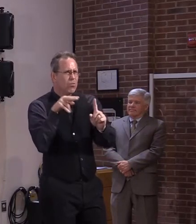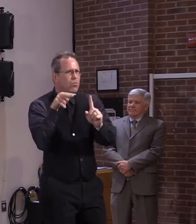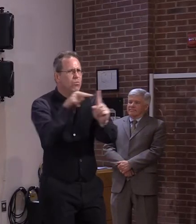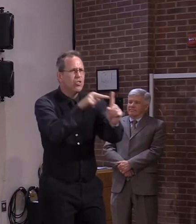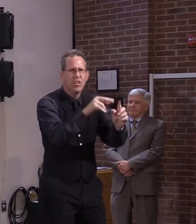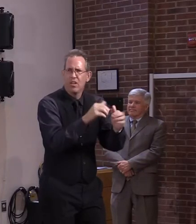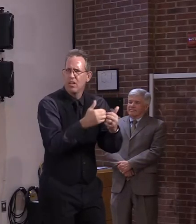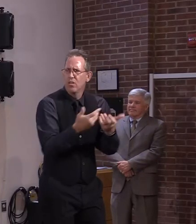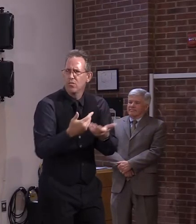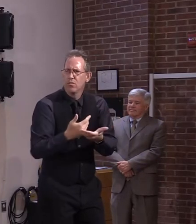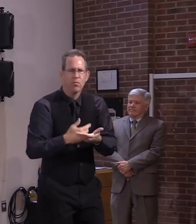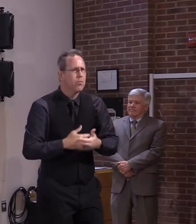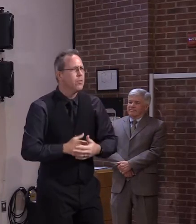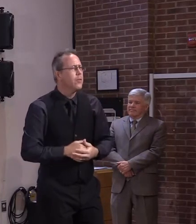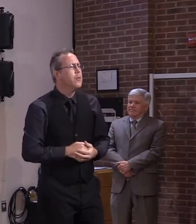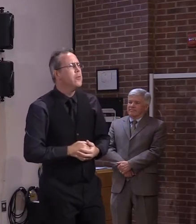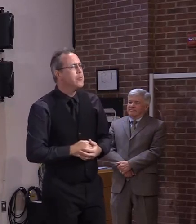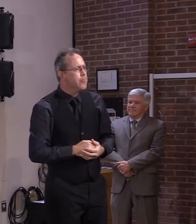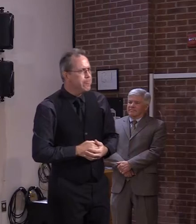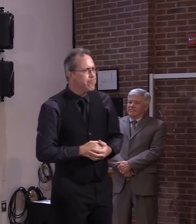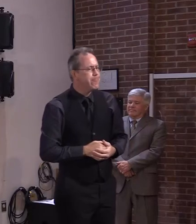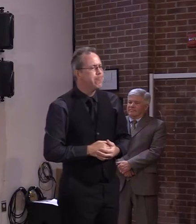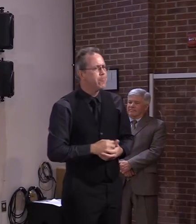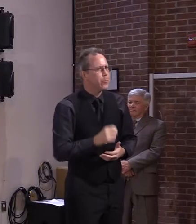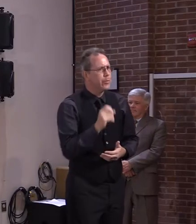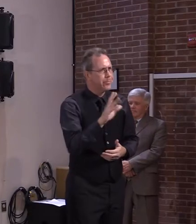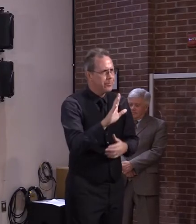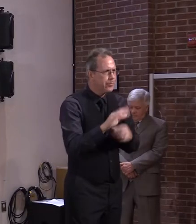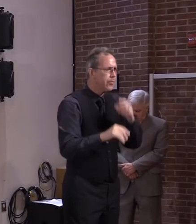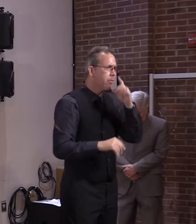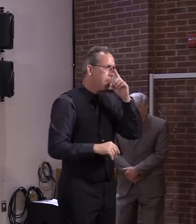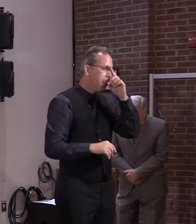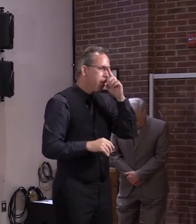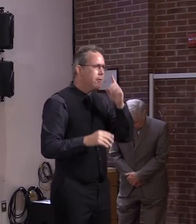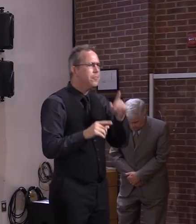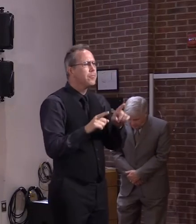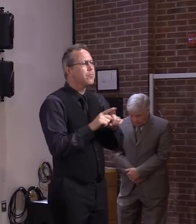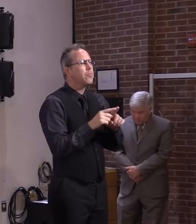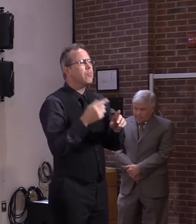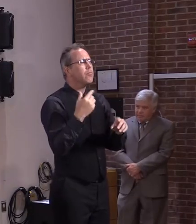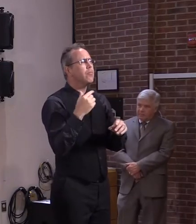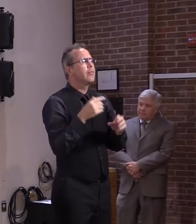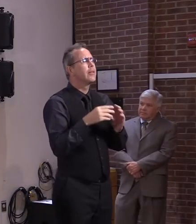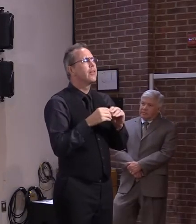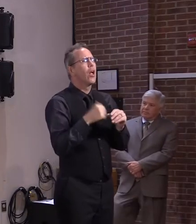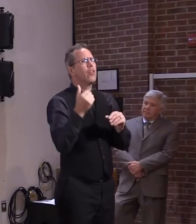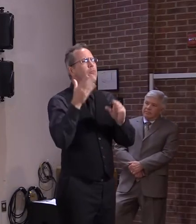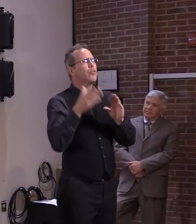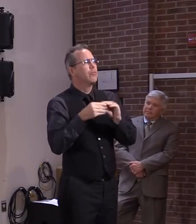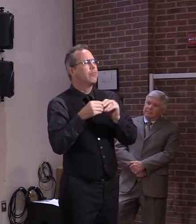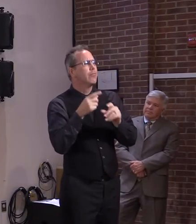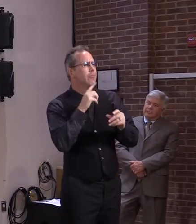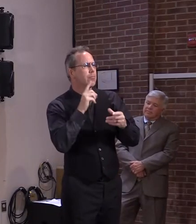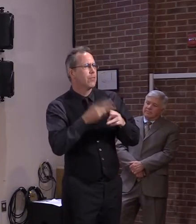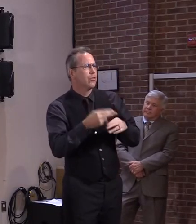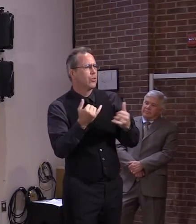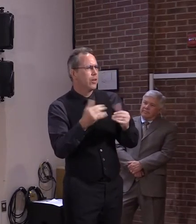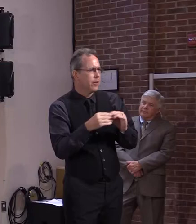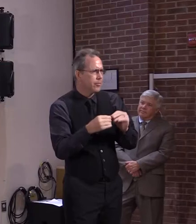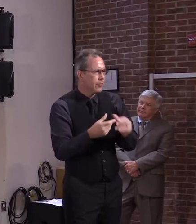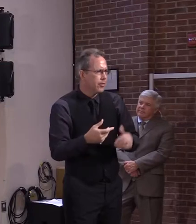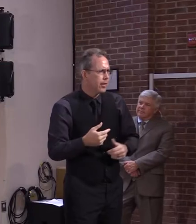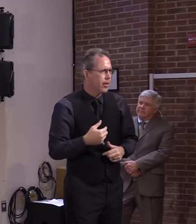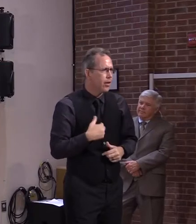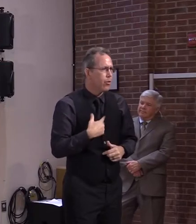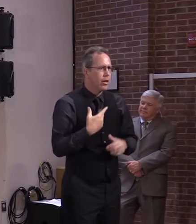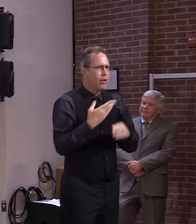today, a competing strategy, but it's another strategy that we're hoping will be successfully piloted and can successfully keep more